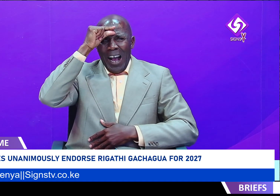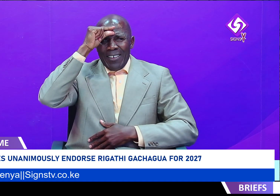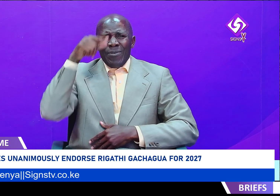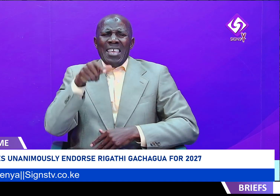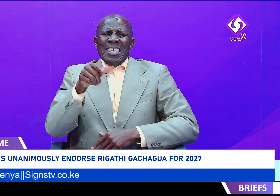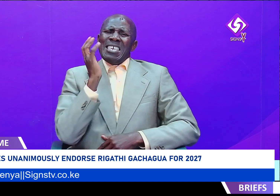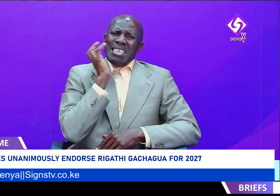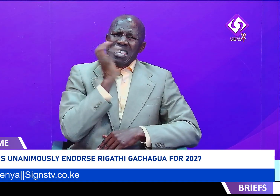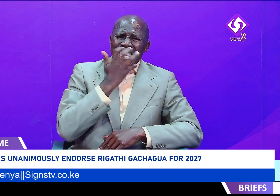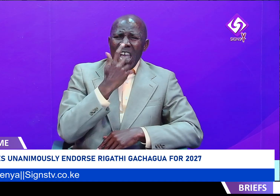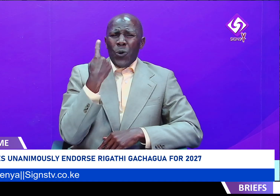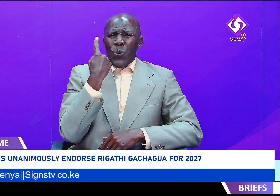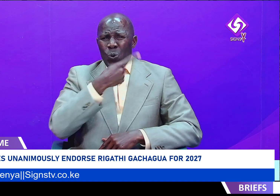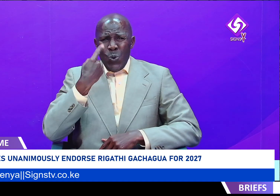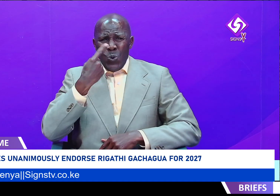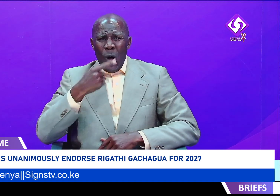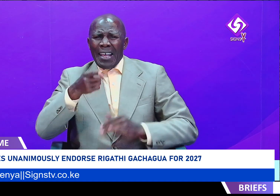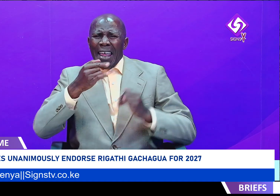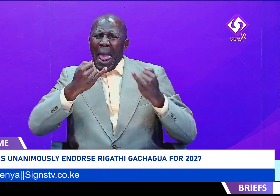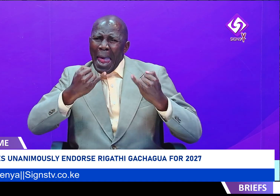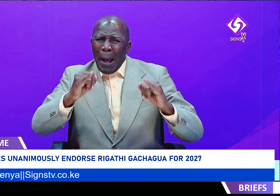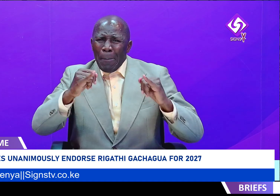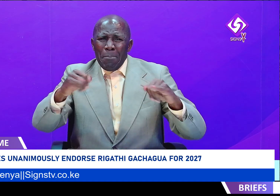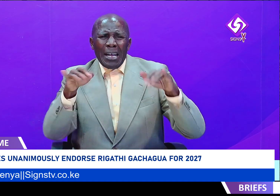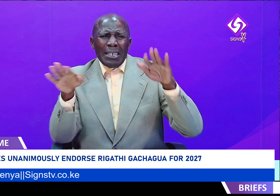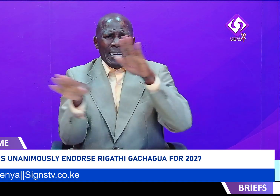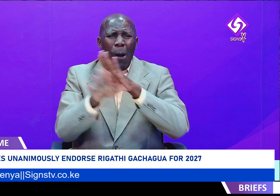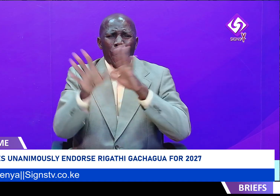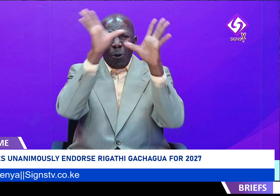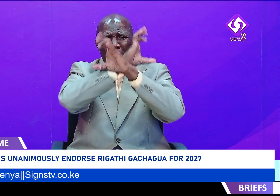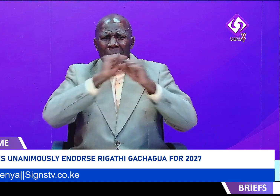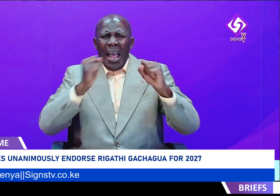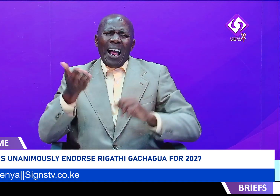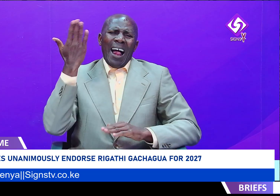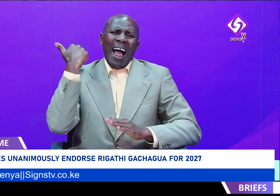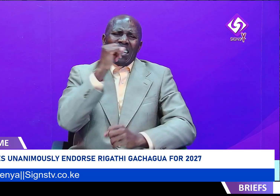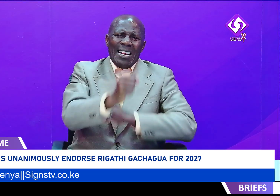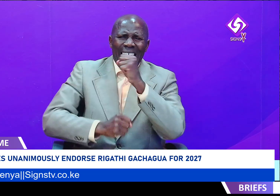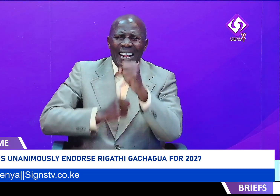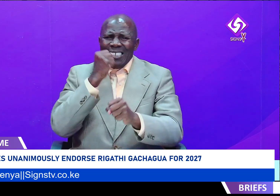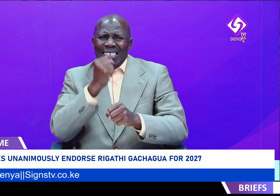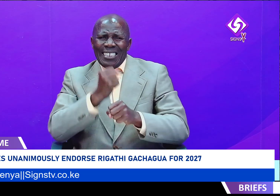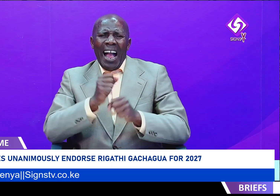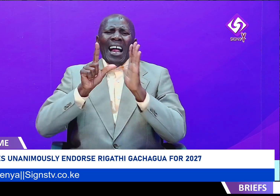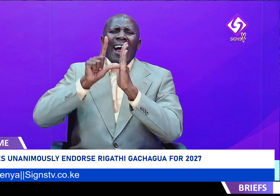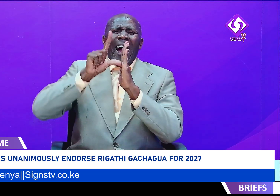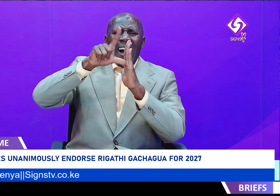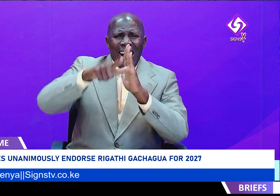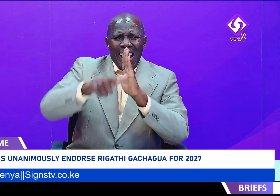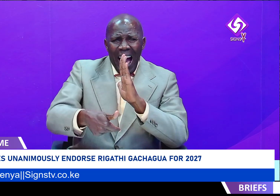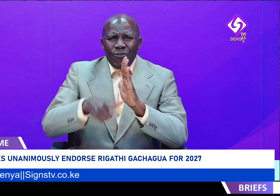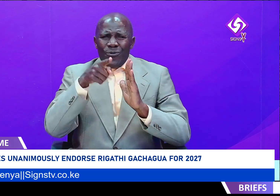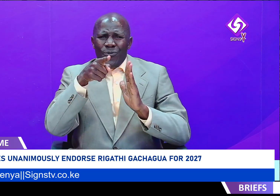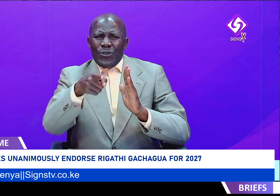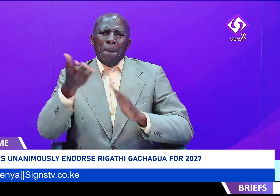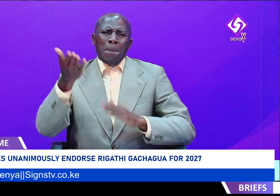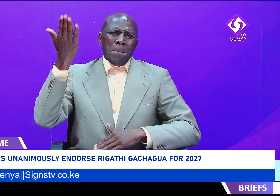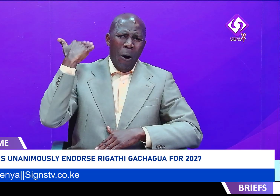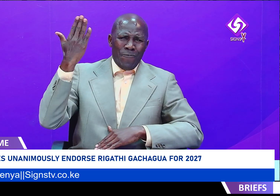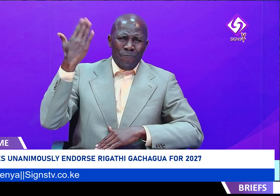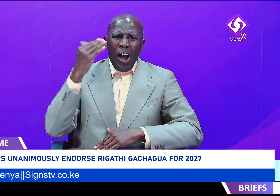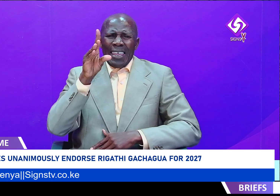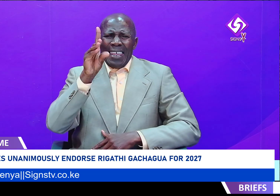The delegates meeting at the party's National Delegates Convention, NDC, ratified the motion